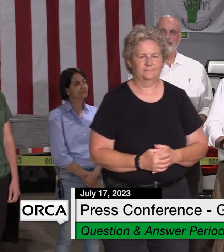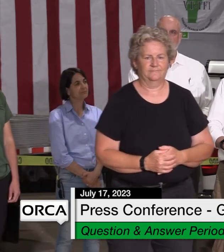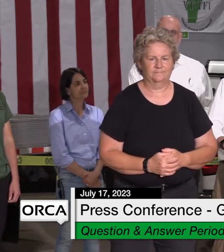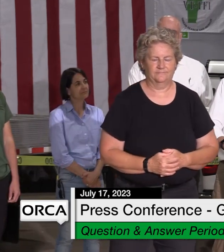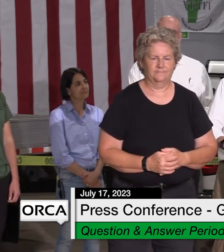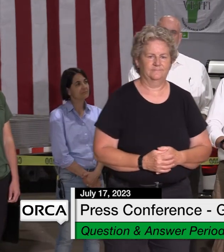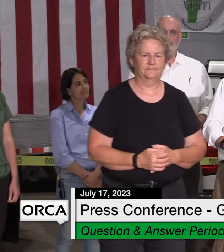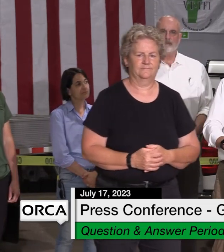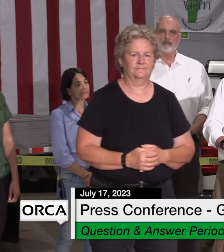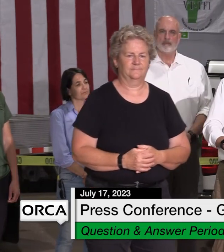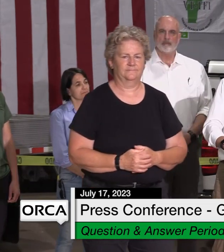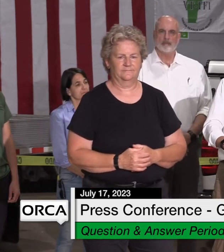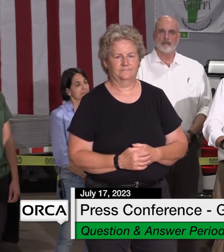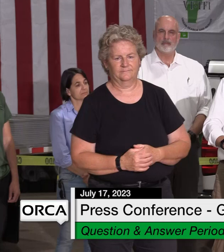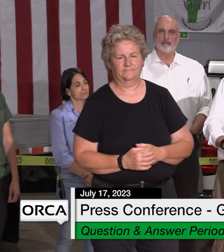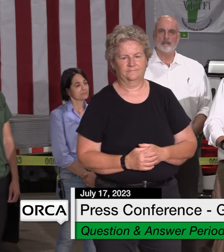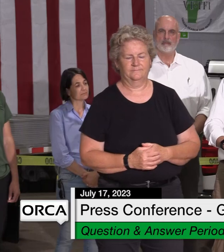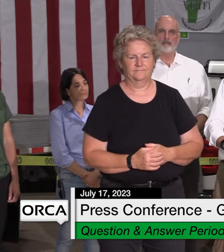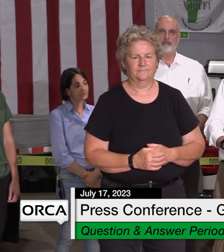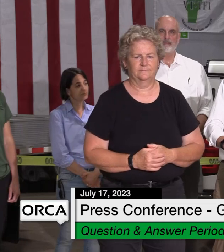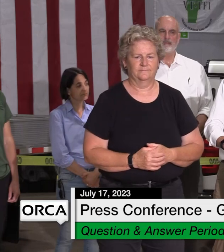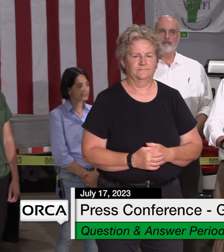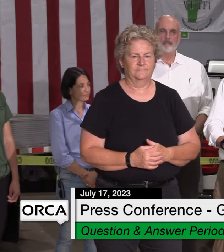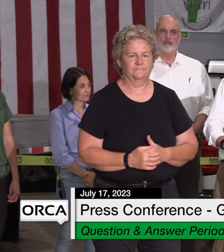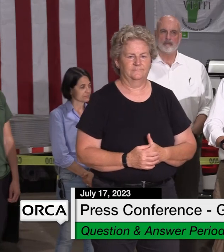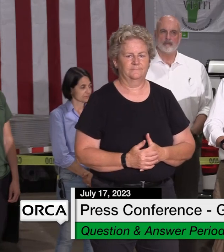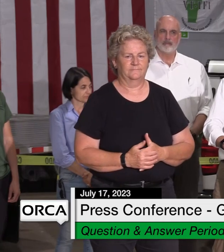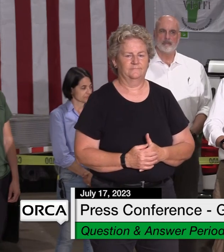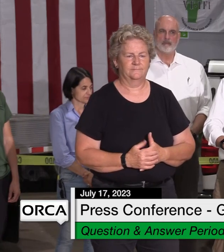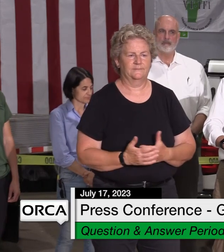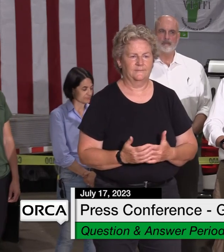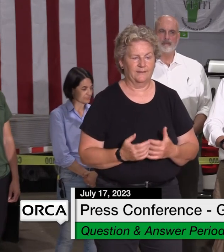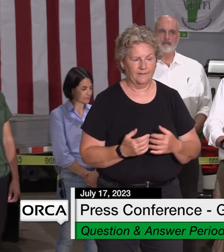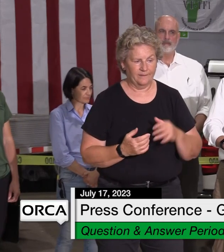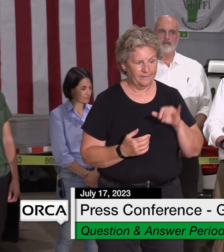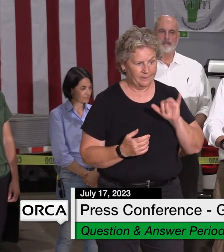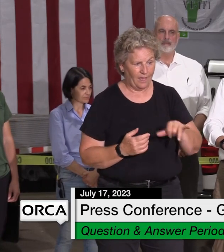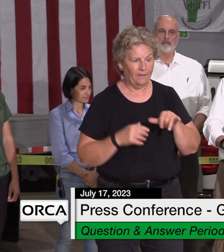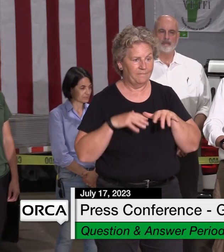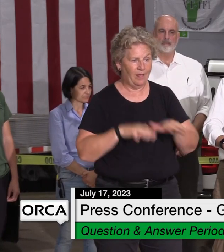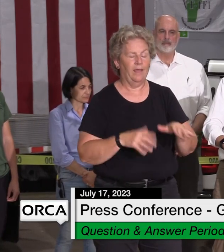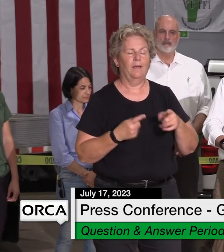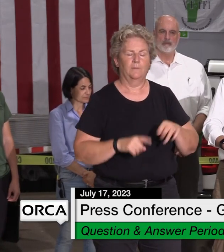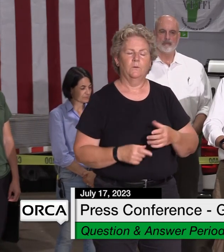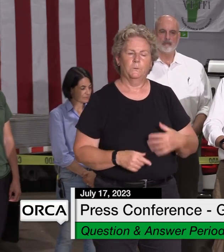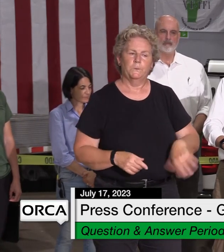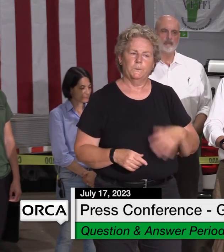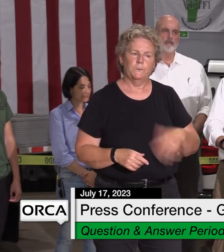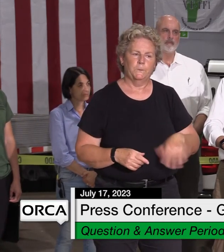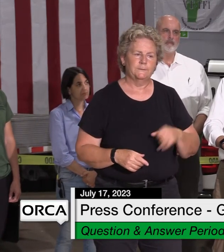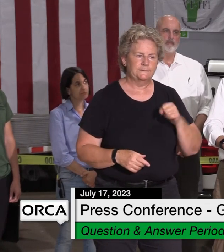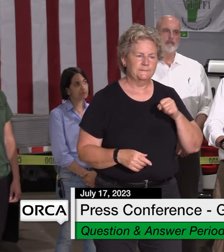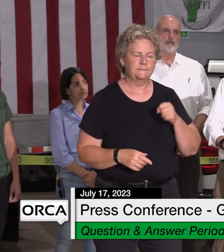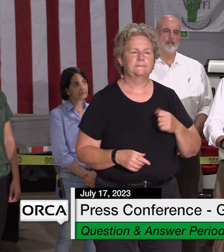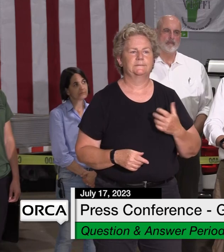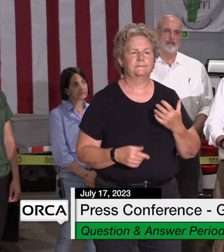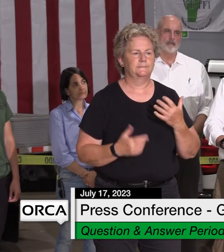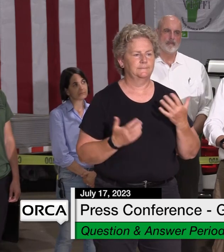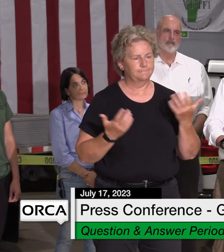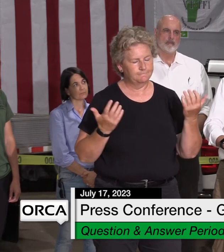here. But again, I'm also going to be going back to Washington this evening with a sense